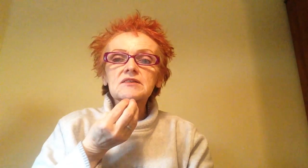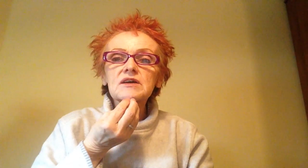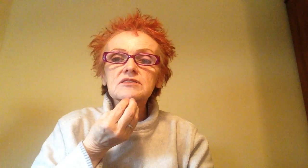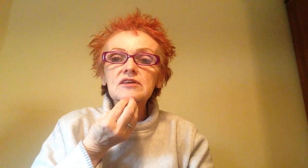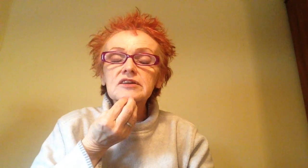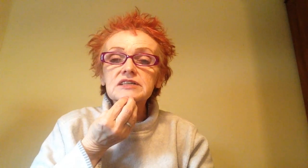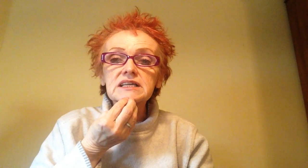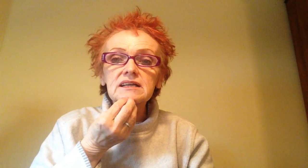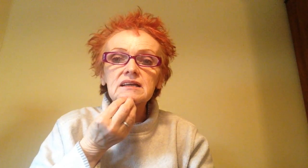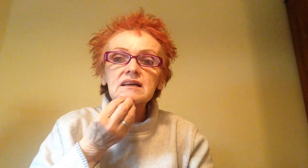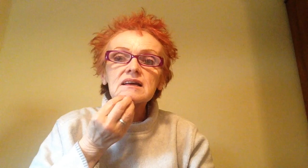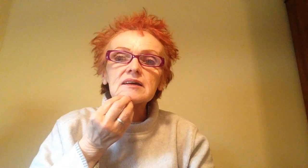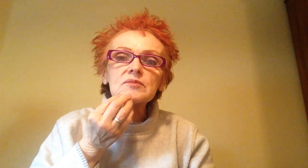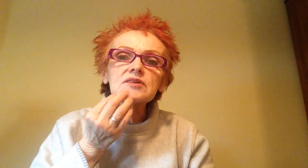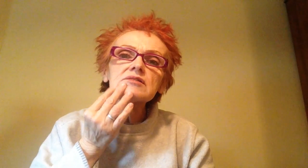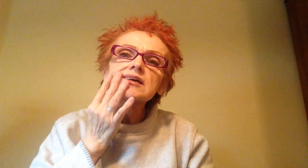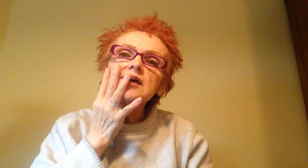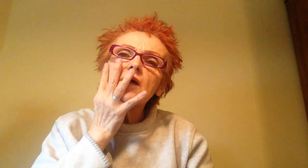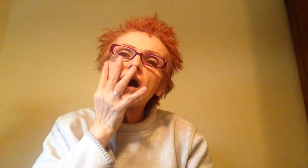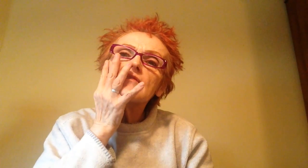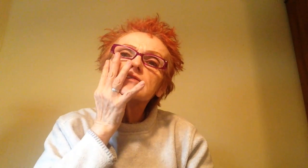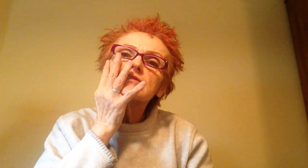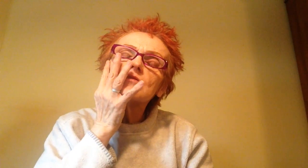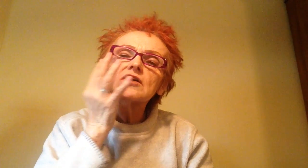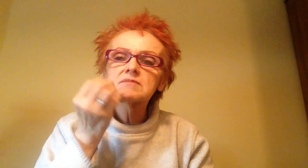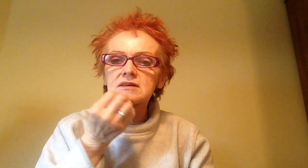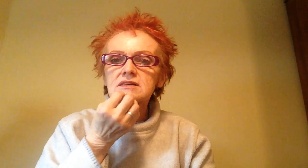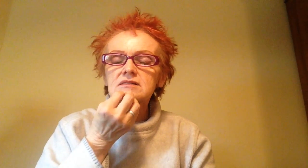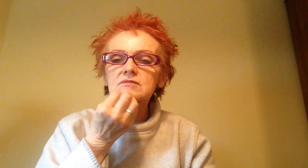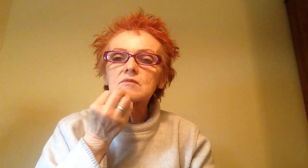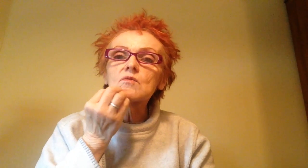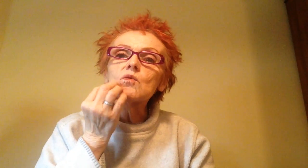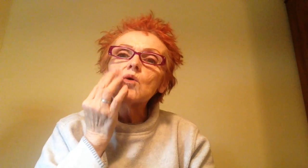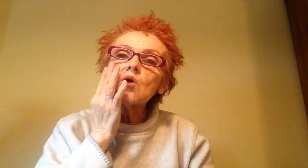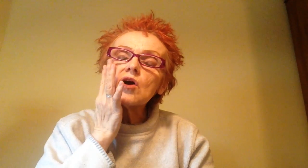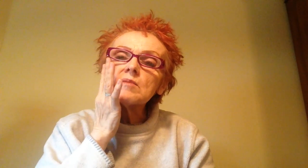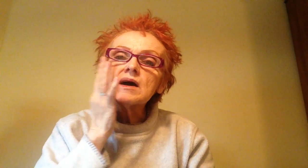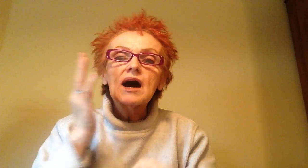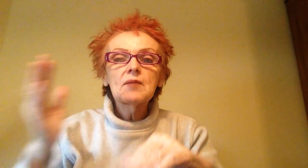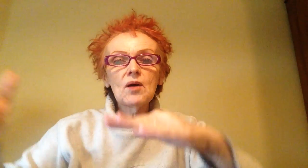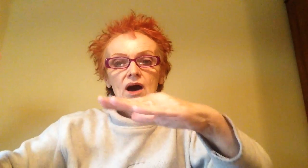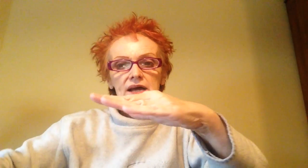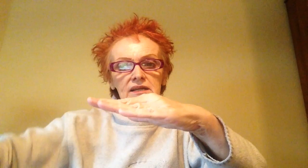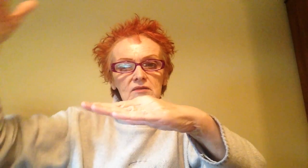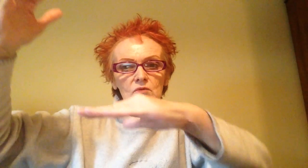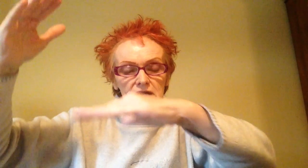one. You start on your chin and bring your hand up. Oh, it feels so warm. So warm upon,